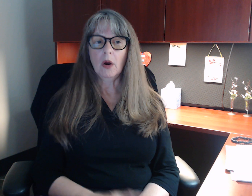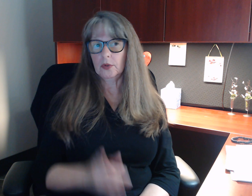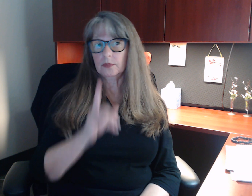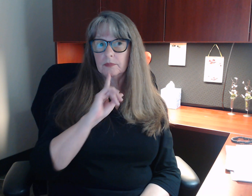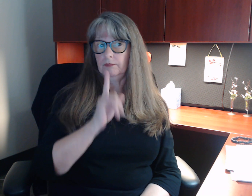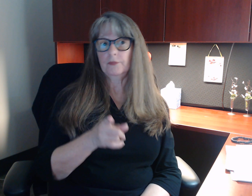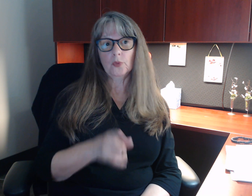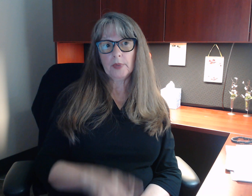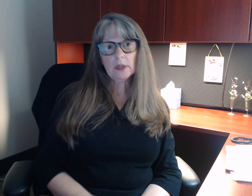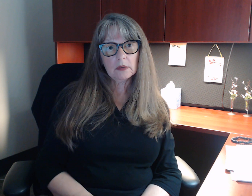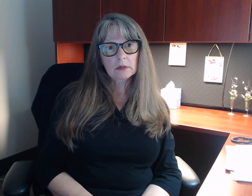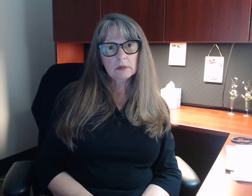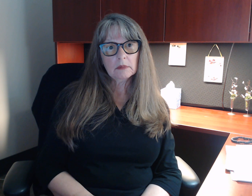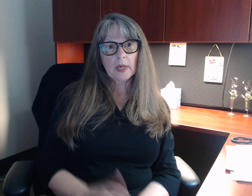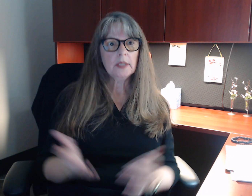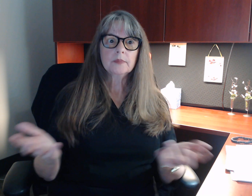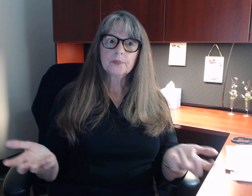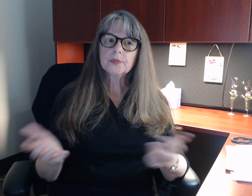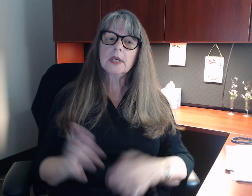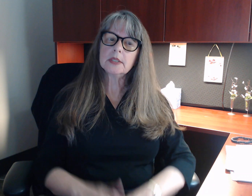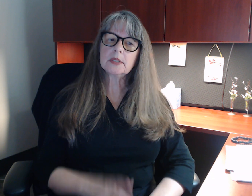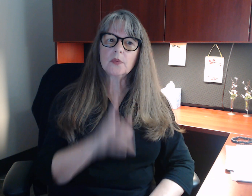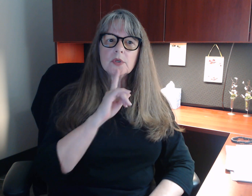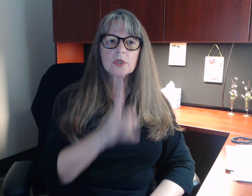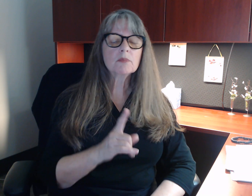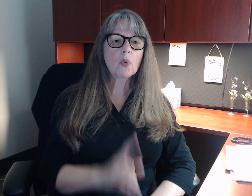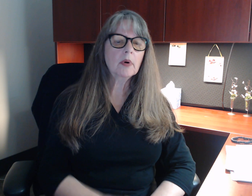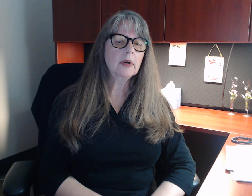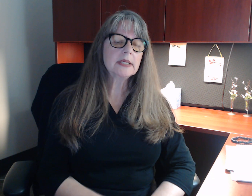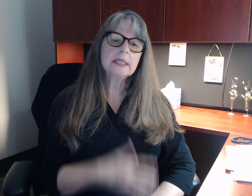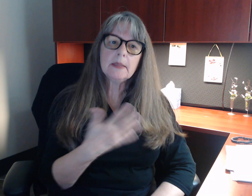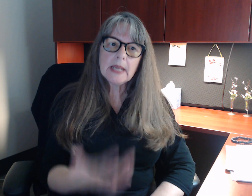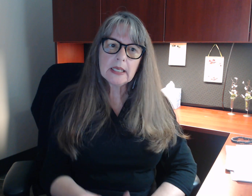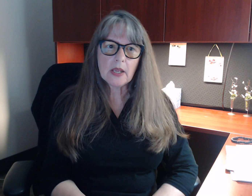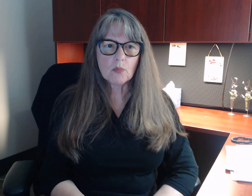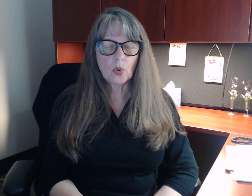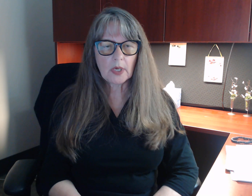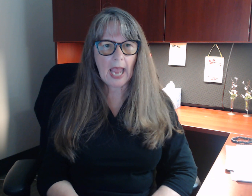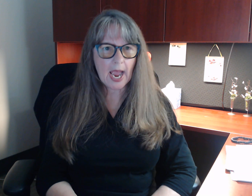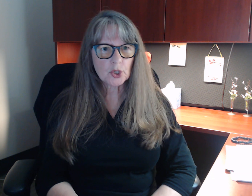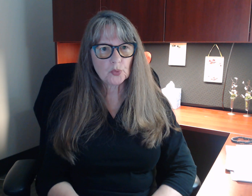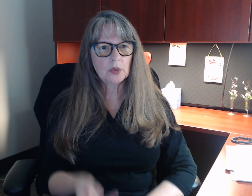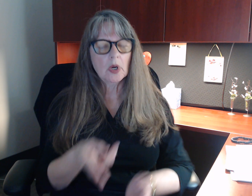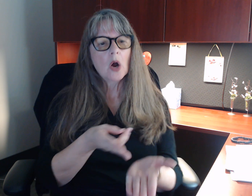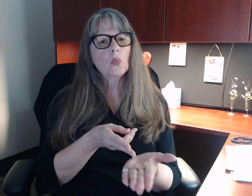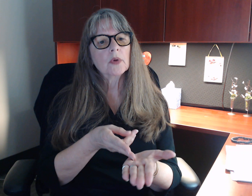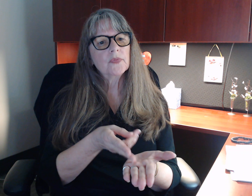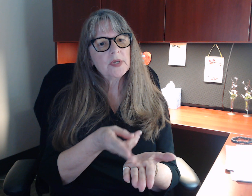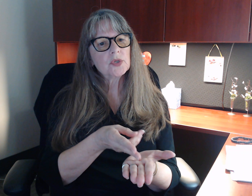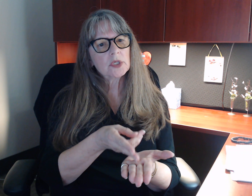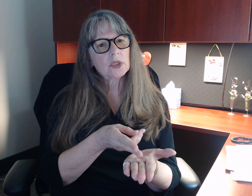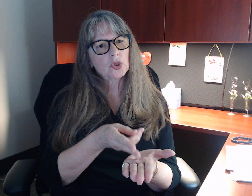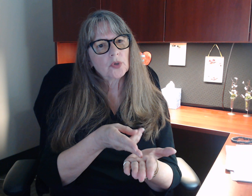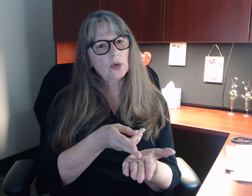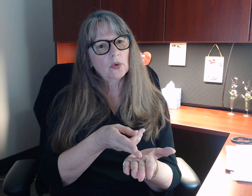or for real, right? So this is more seemingly a more casual, or this is a stronger